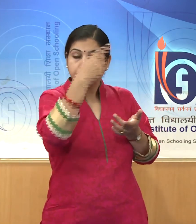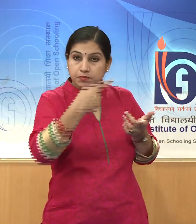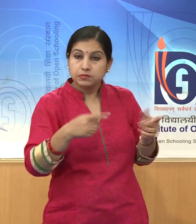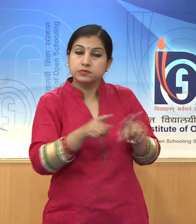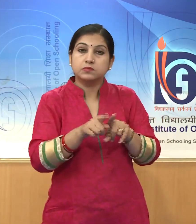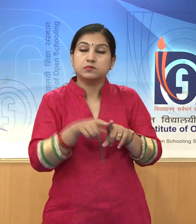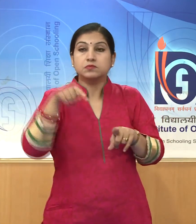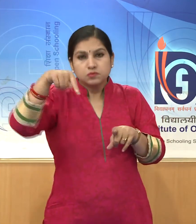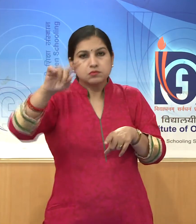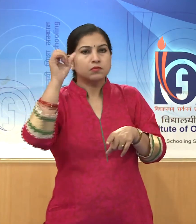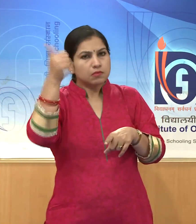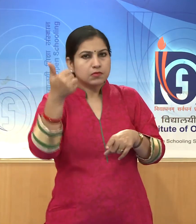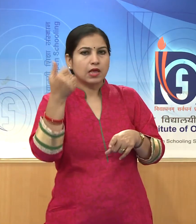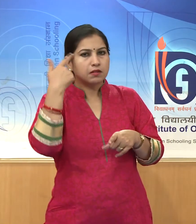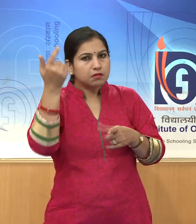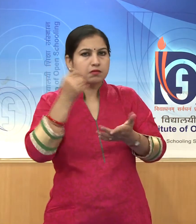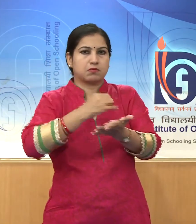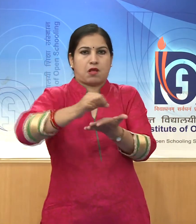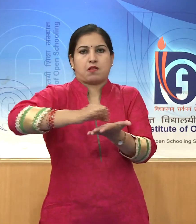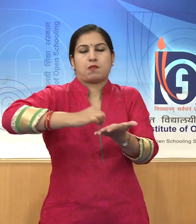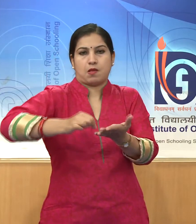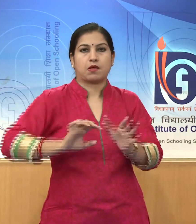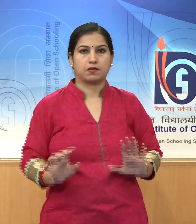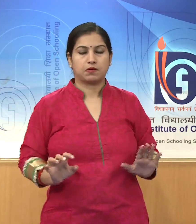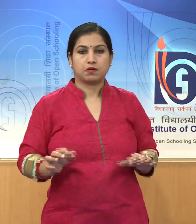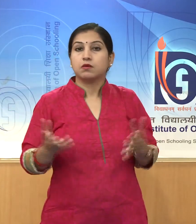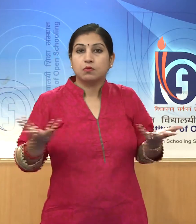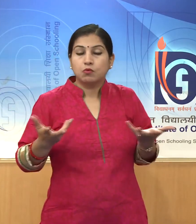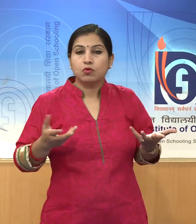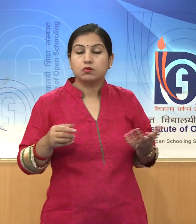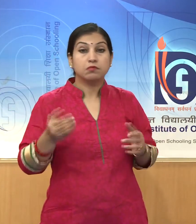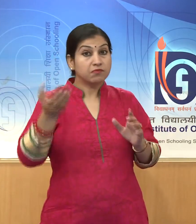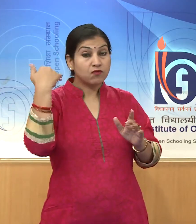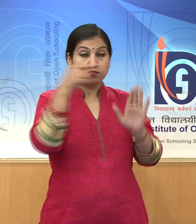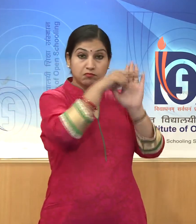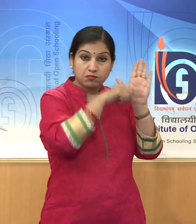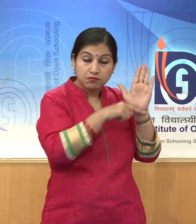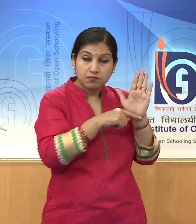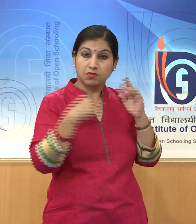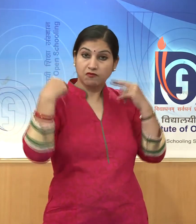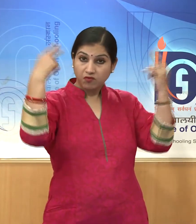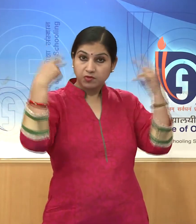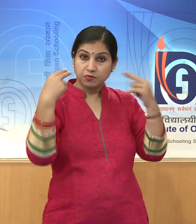write in brief about the enlisted